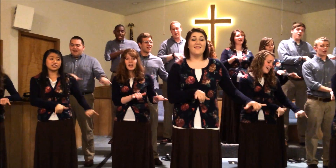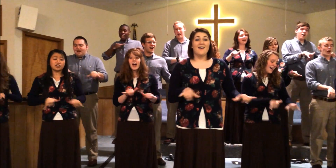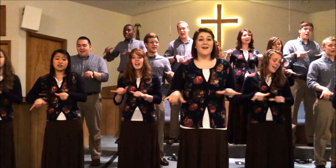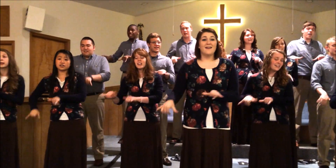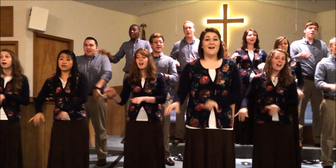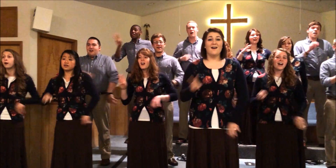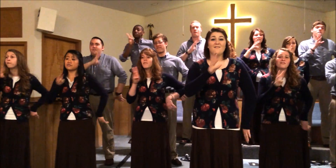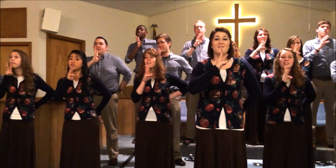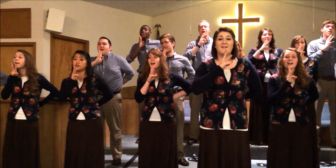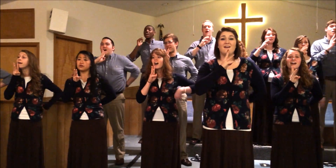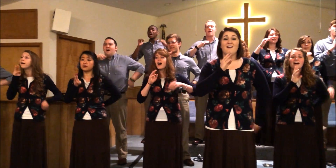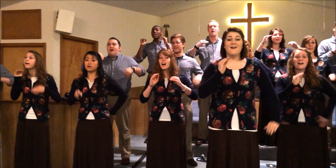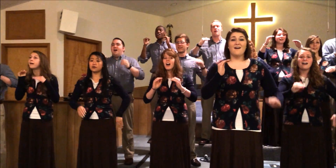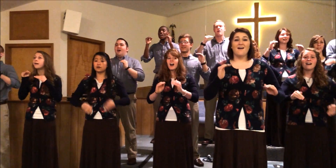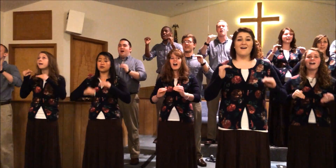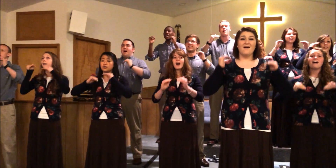like a cloud,